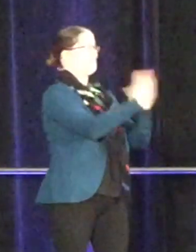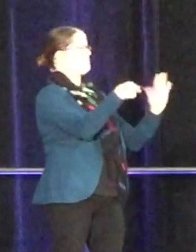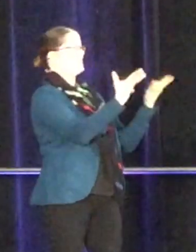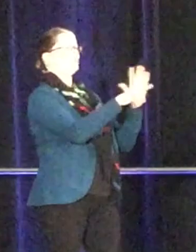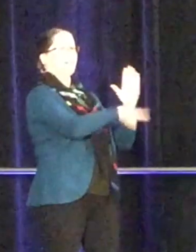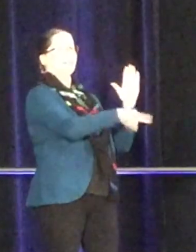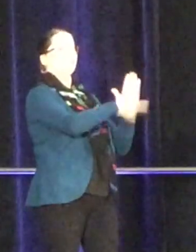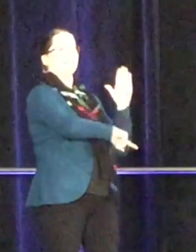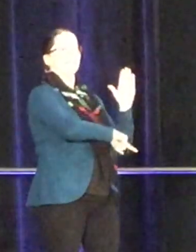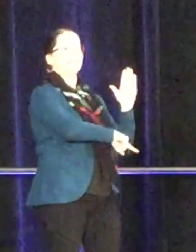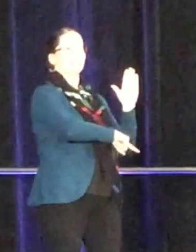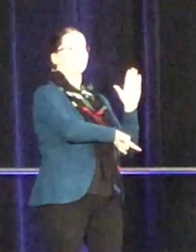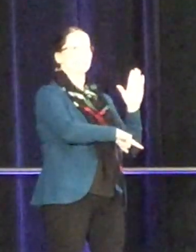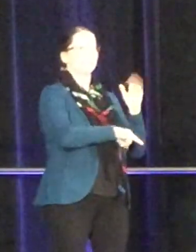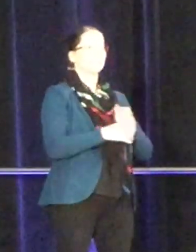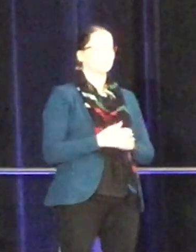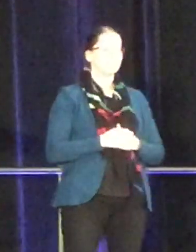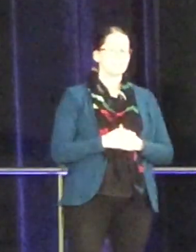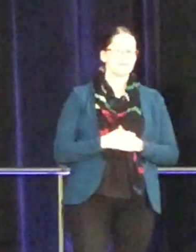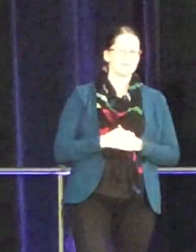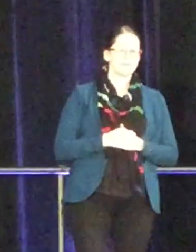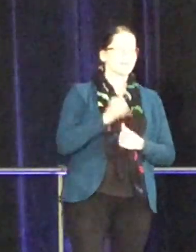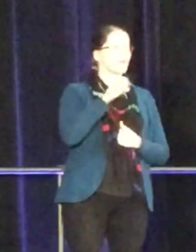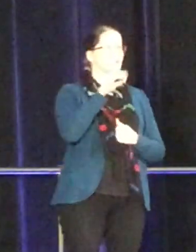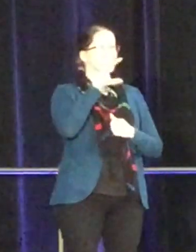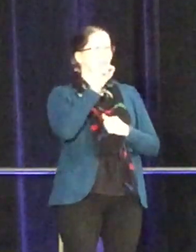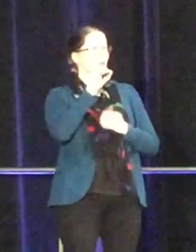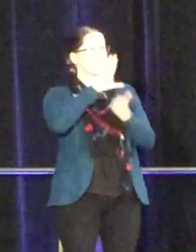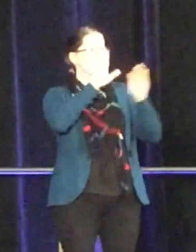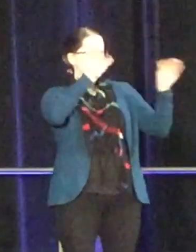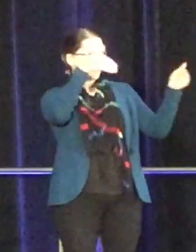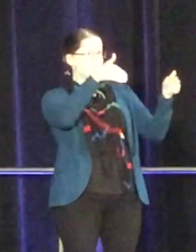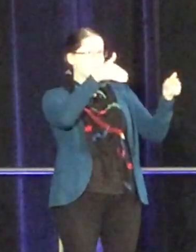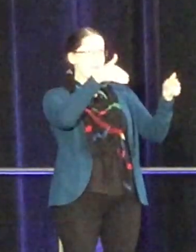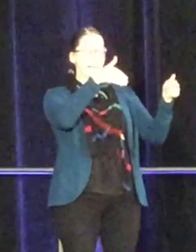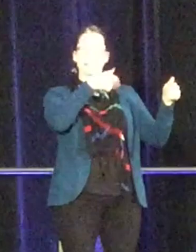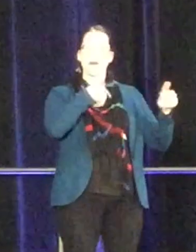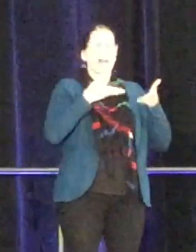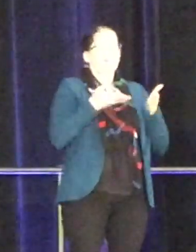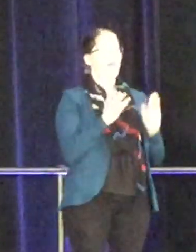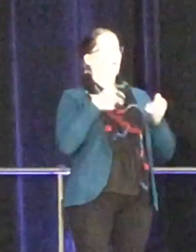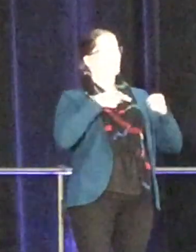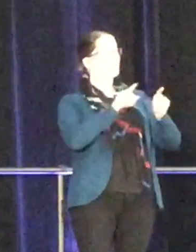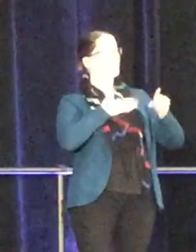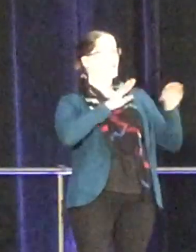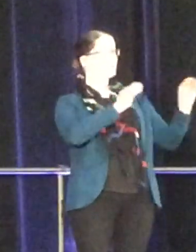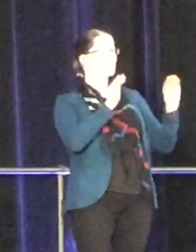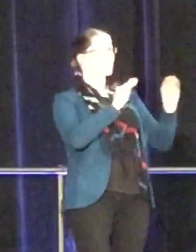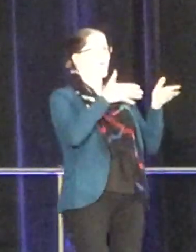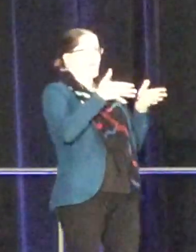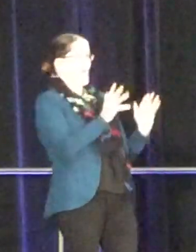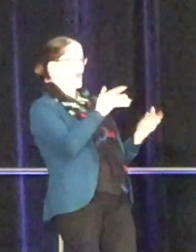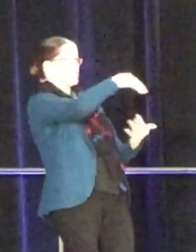do I validate from sociocentrism? Whenever we do discussion protocols, I allow for sociocentrism. I want you